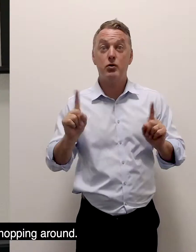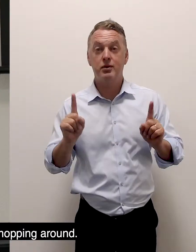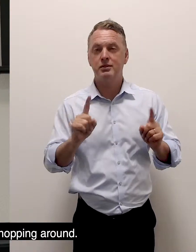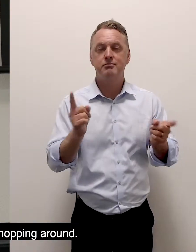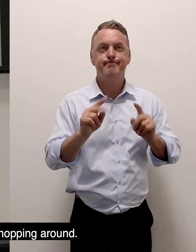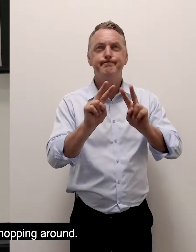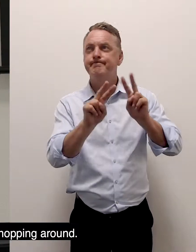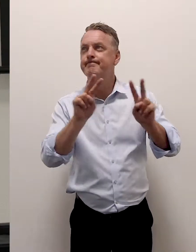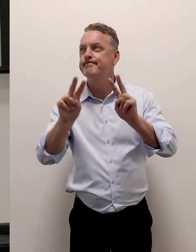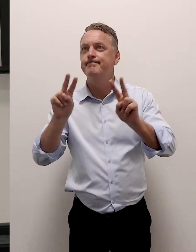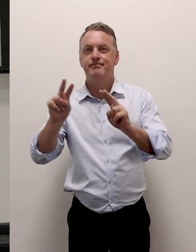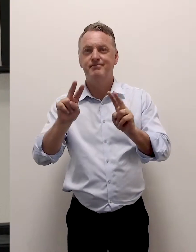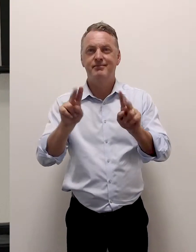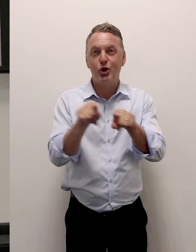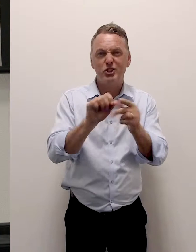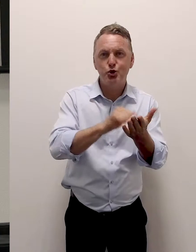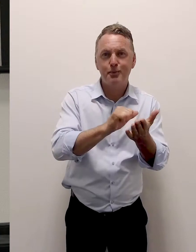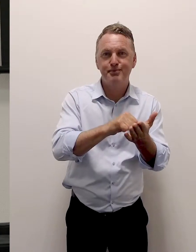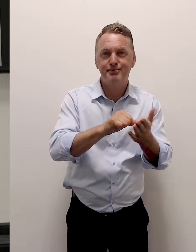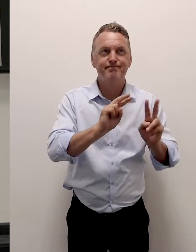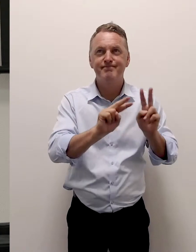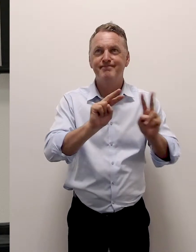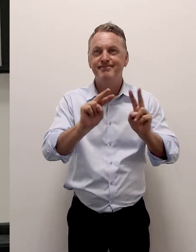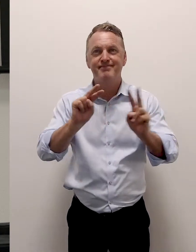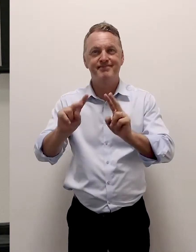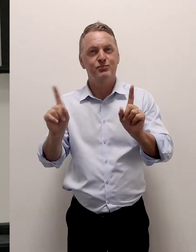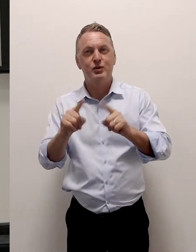So you need to start shopping around.